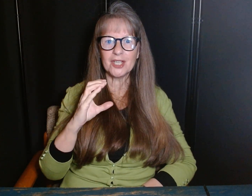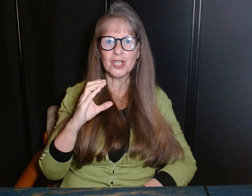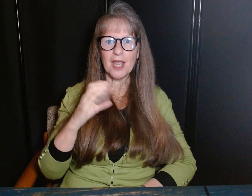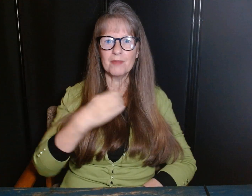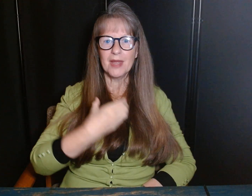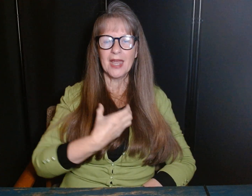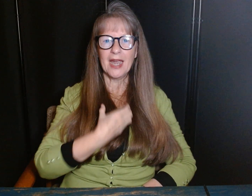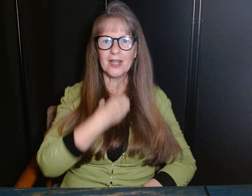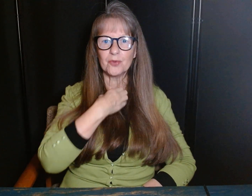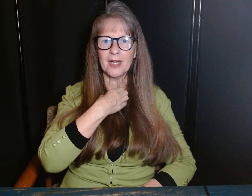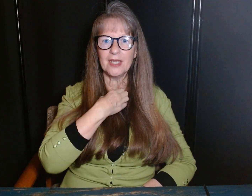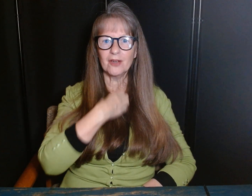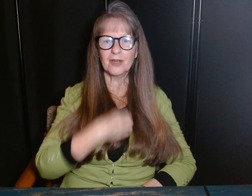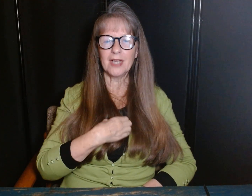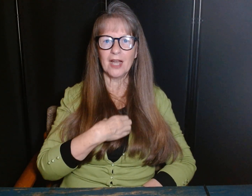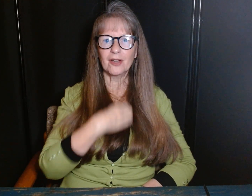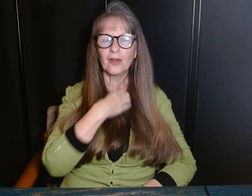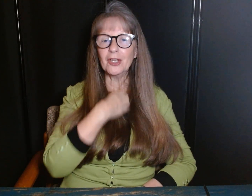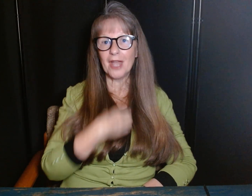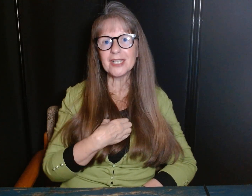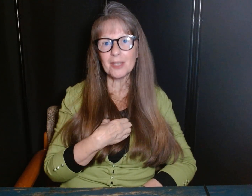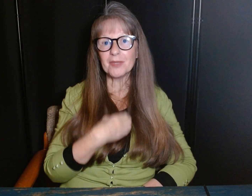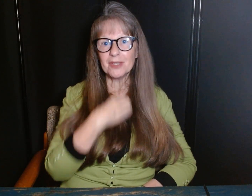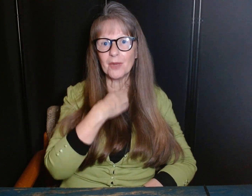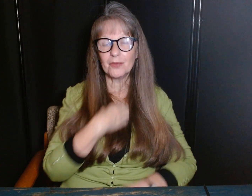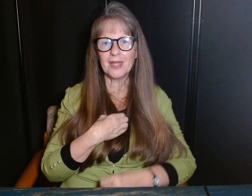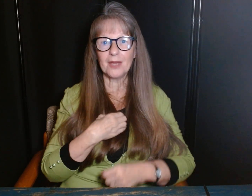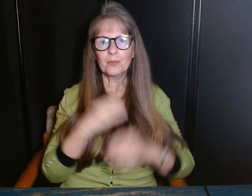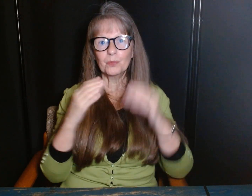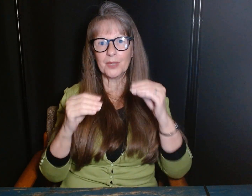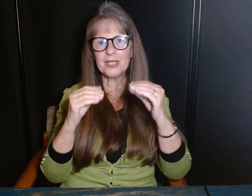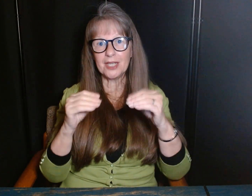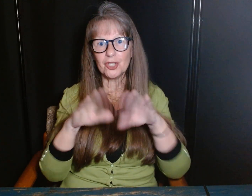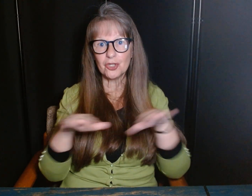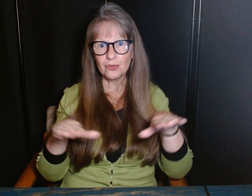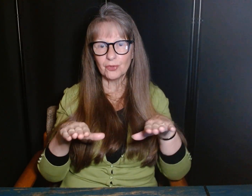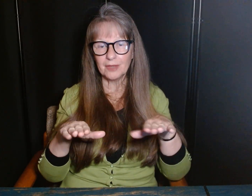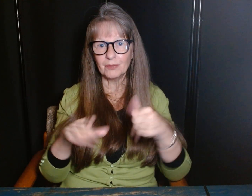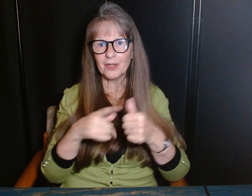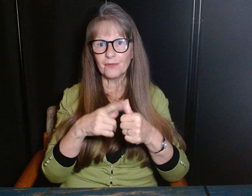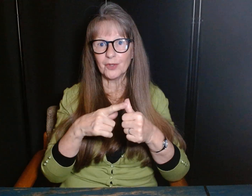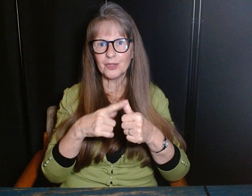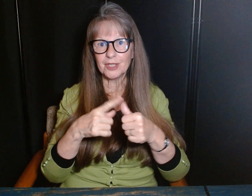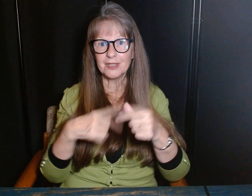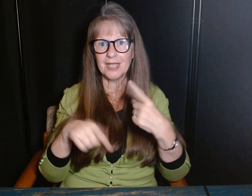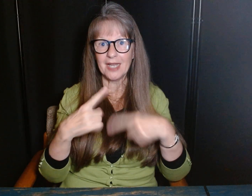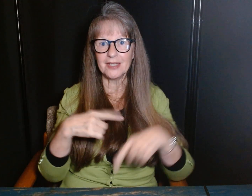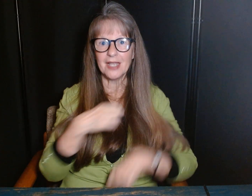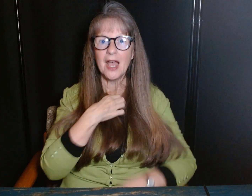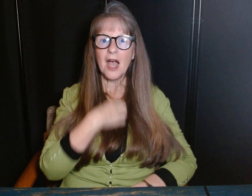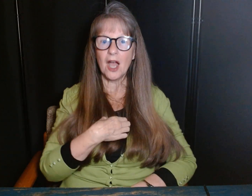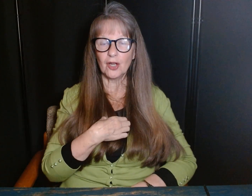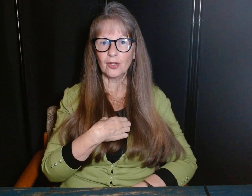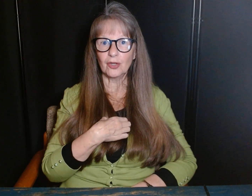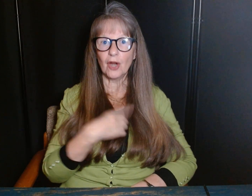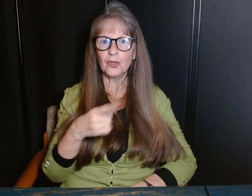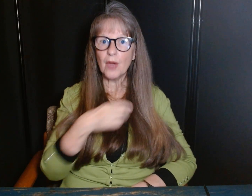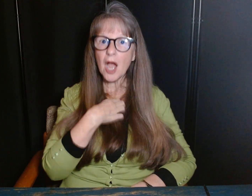shape and it's right here, hunger. And that's something that we teach children. One of the first signs, hunger. Are you